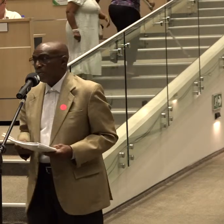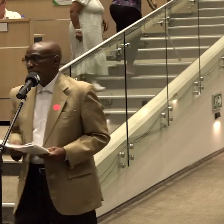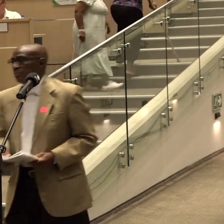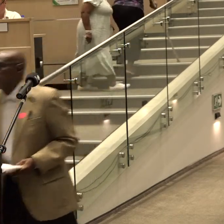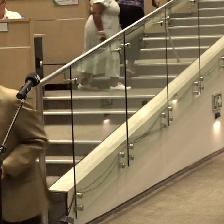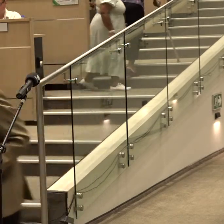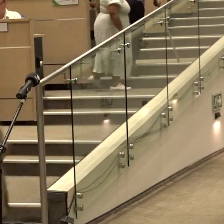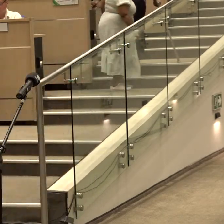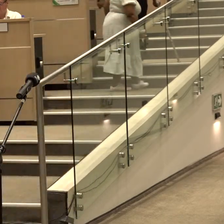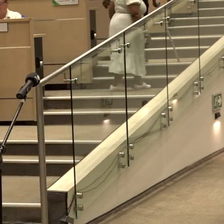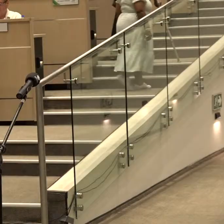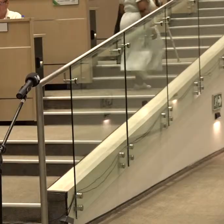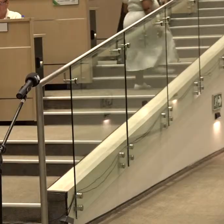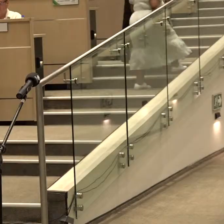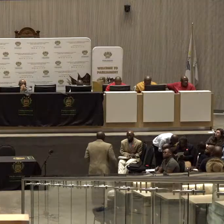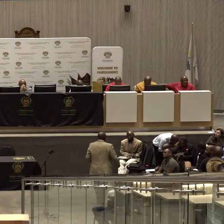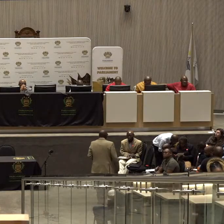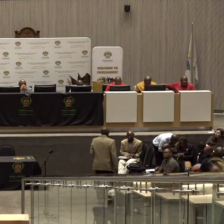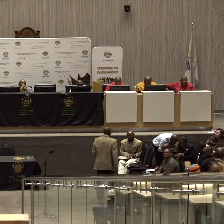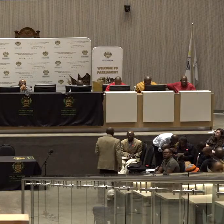thank you very much